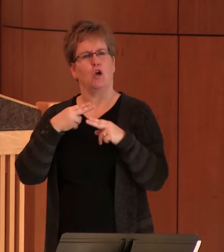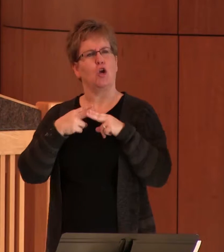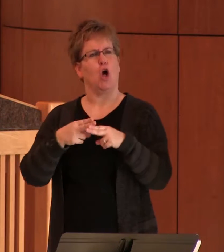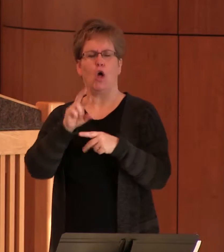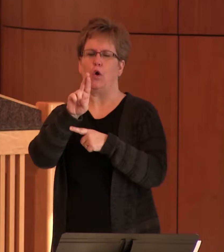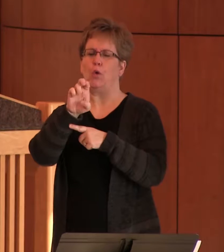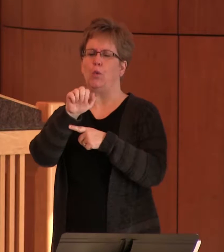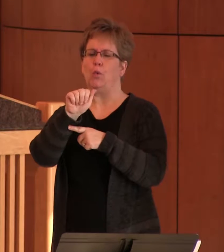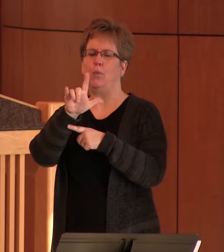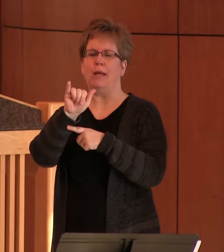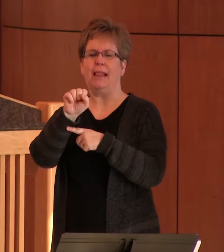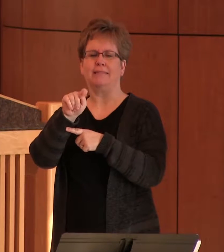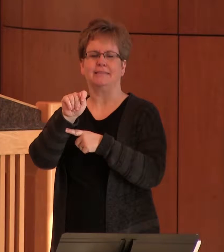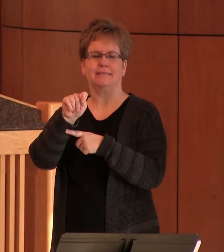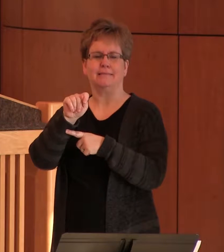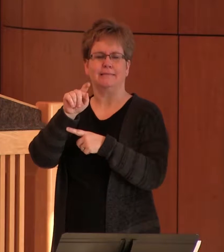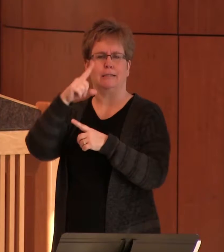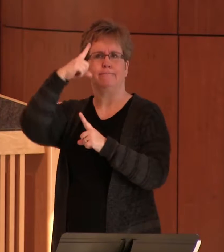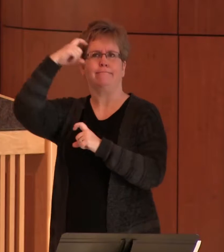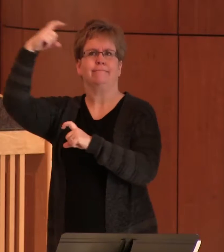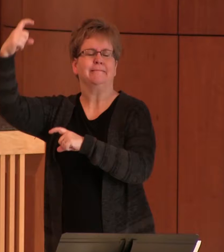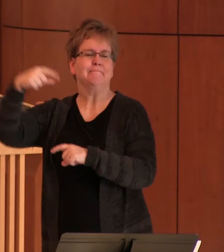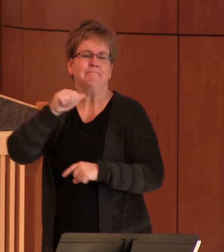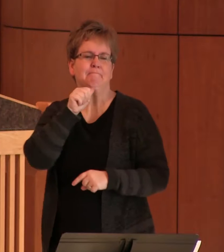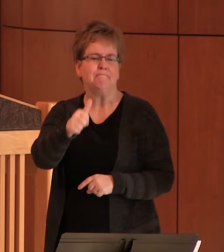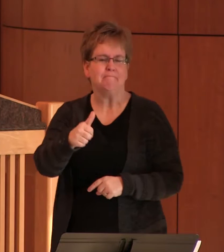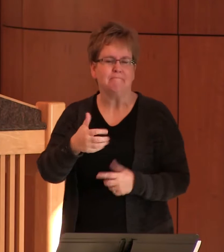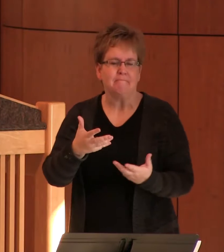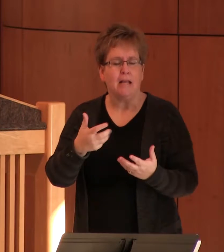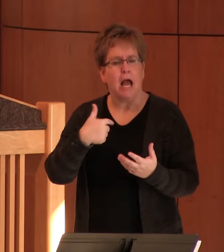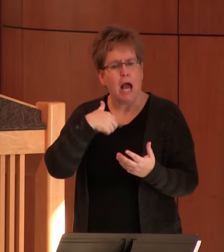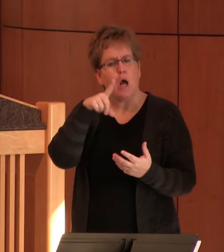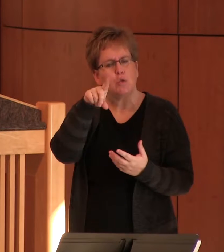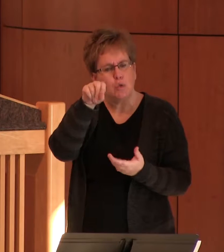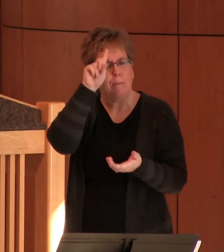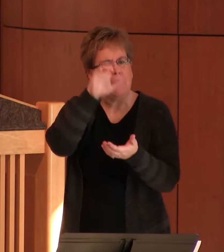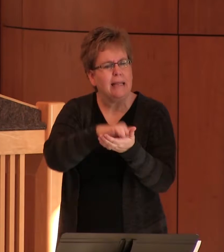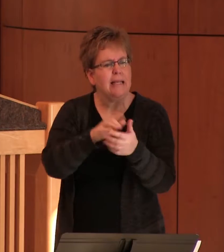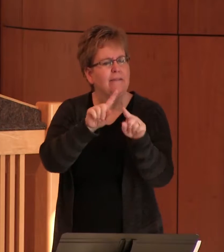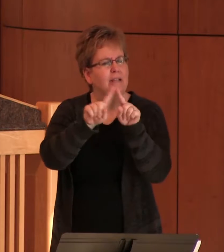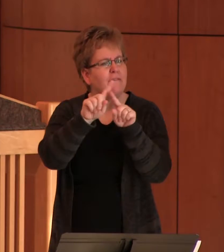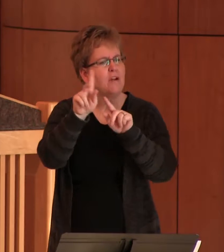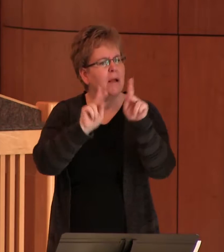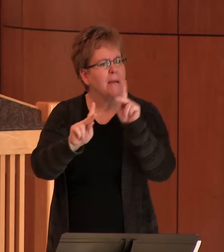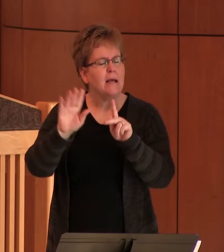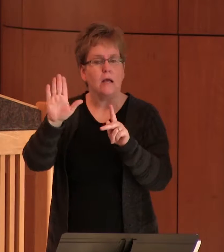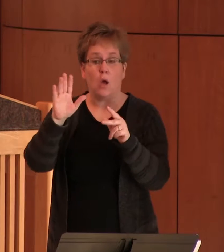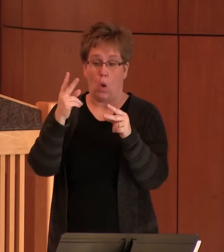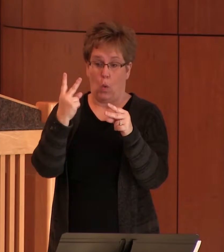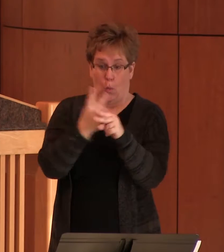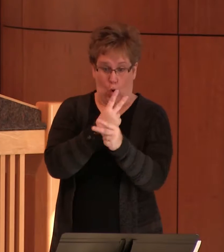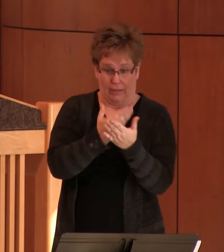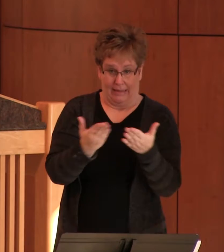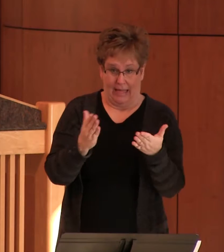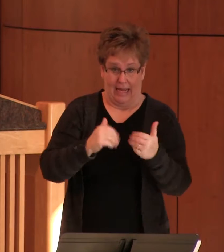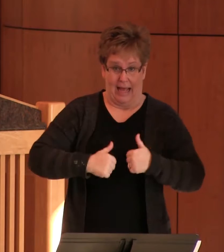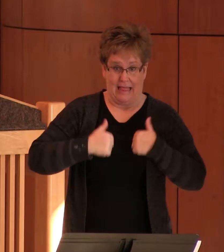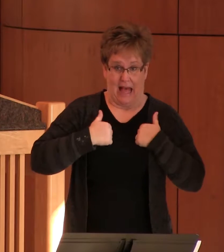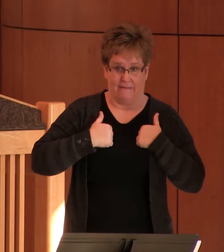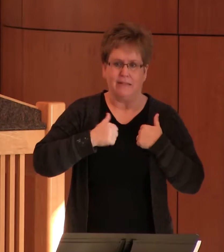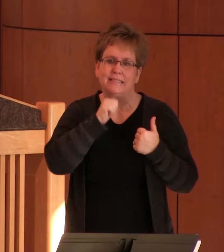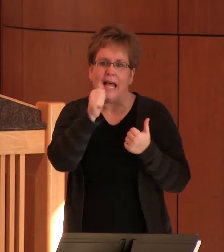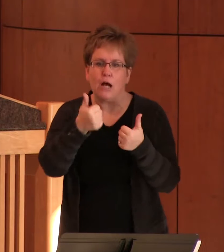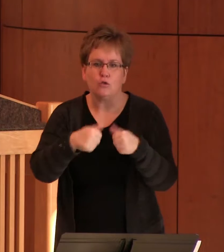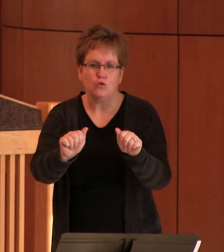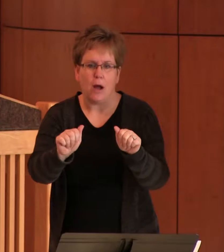and I'm okay with it. And while most times I'm a believer in kind of these phrases of the worst thing in life is to not